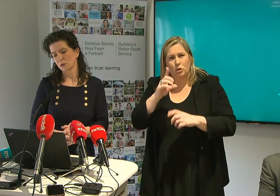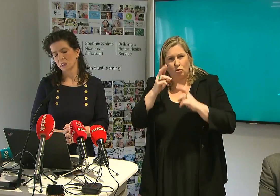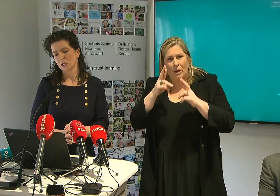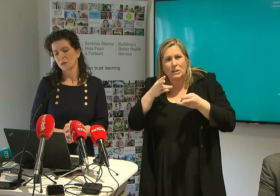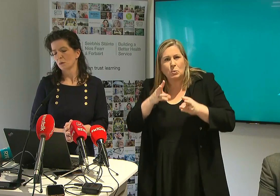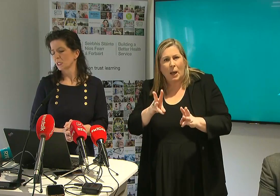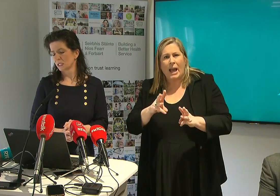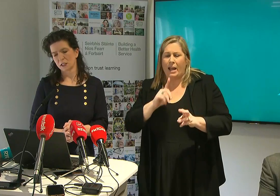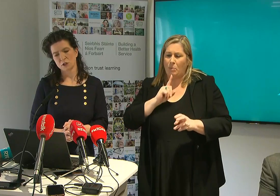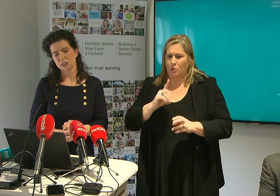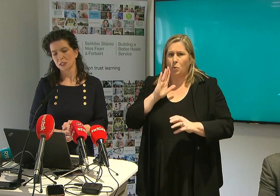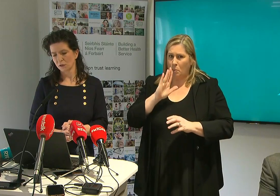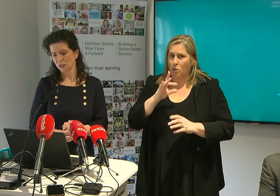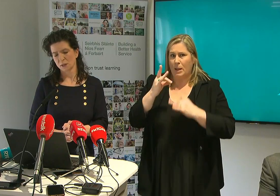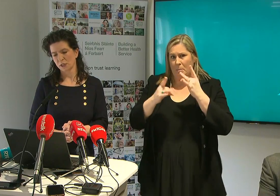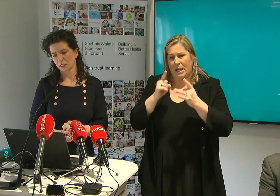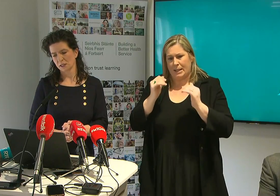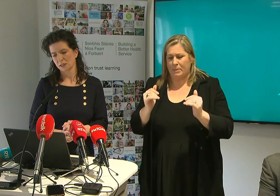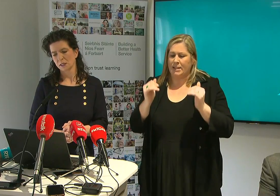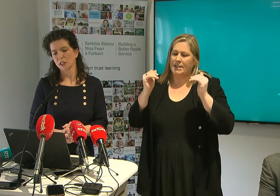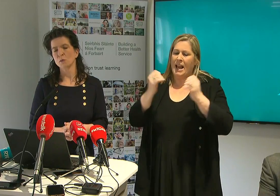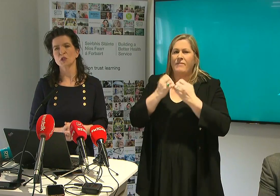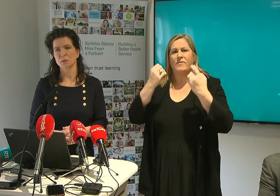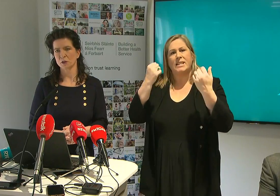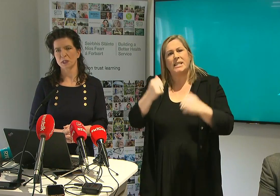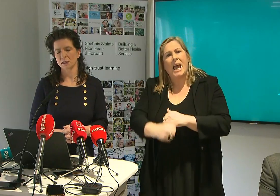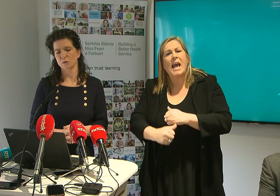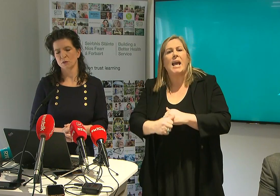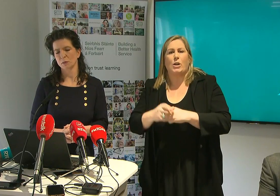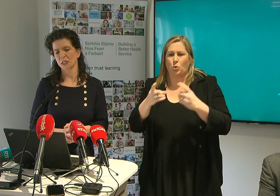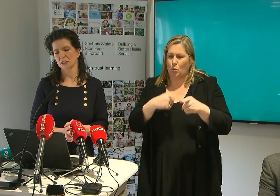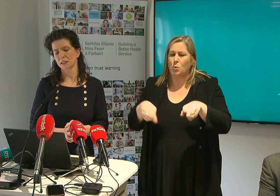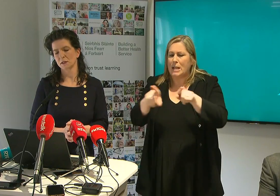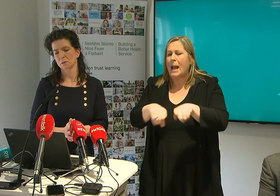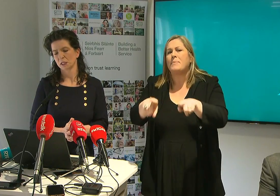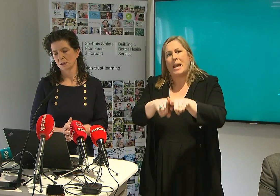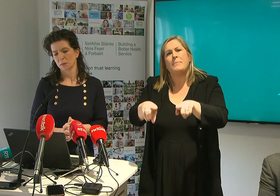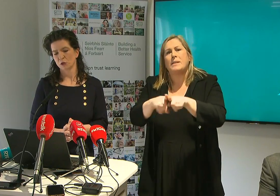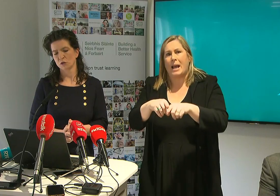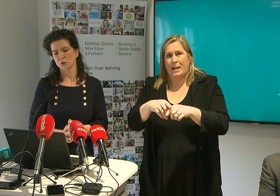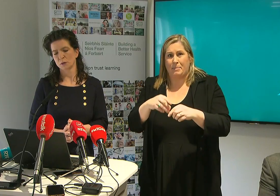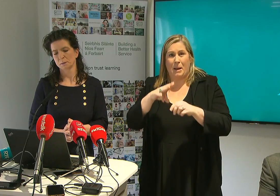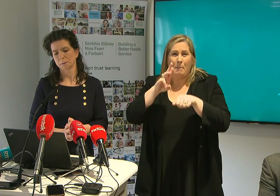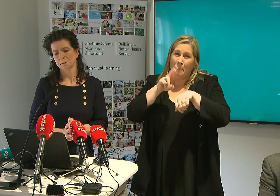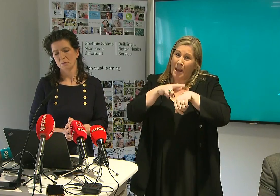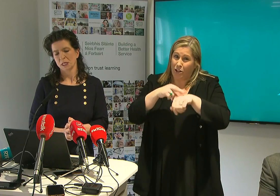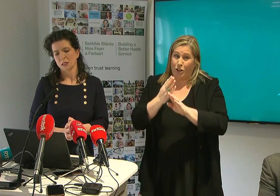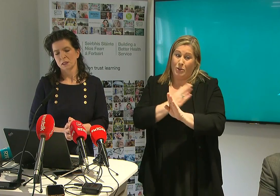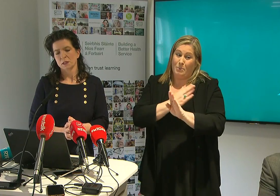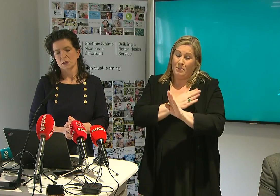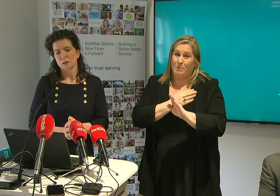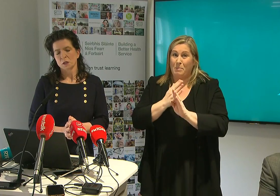make those standard everyday practice in a much bigger way than we've been practicing them heretofore.